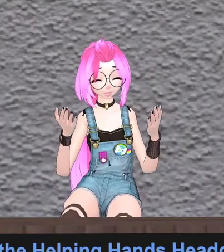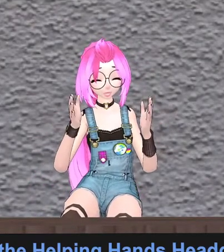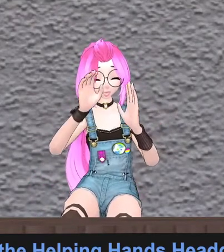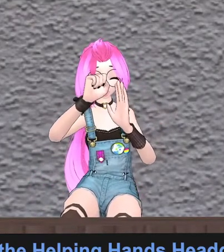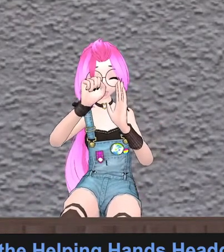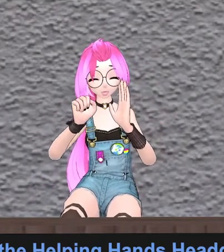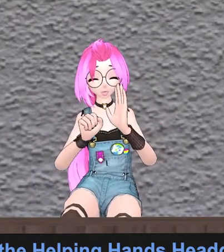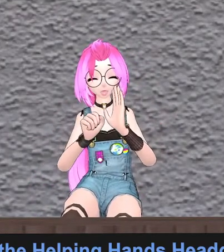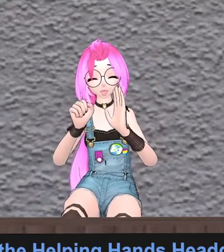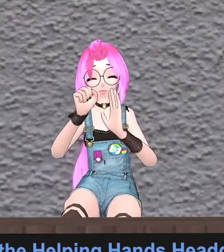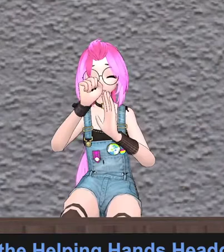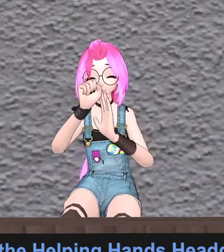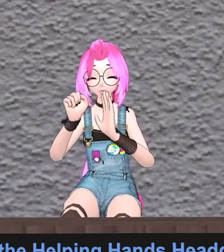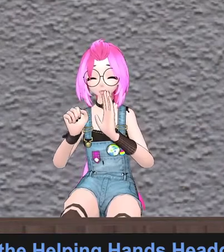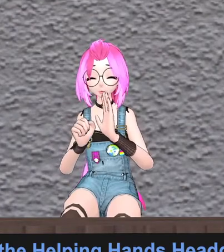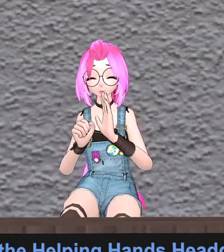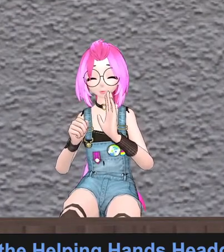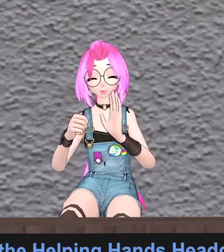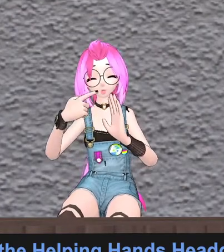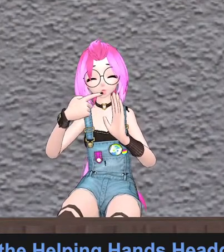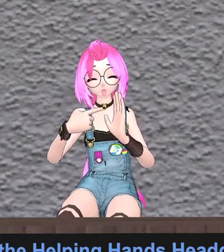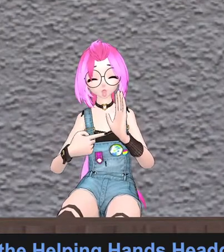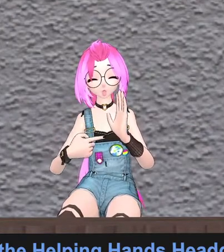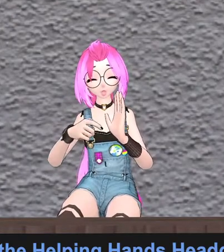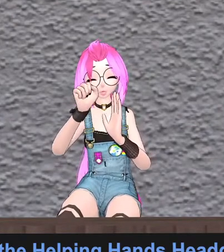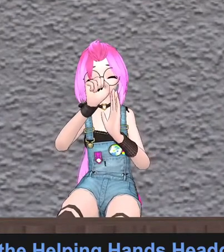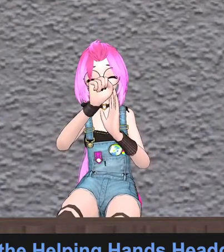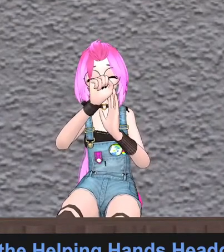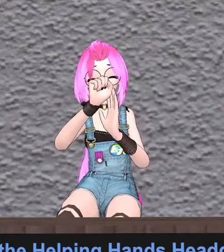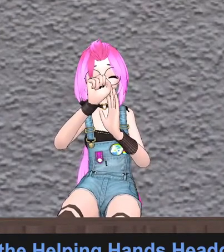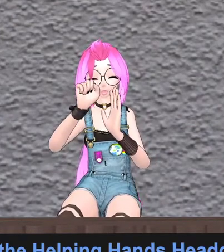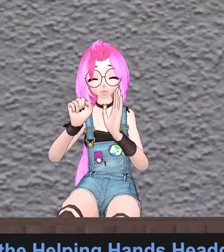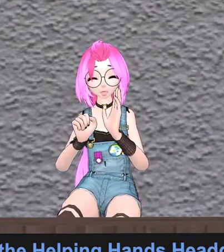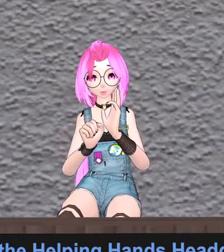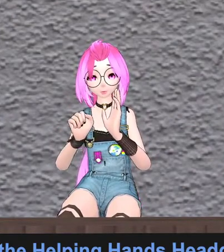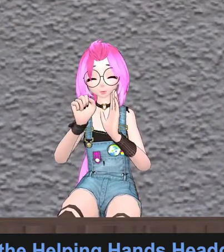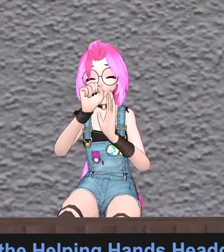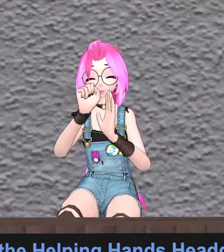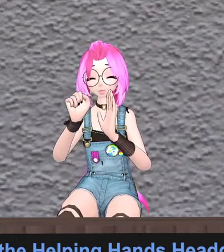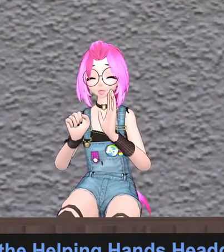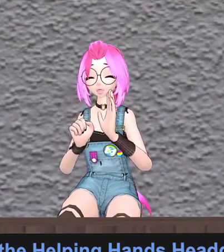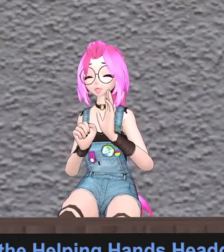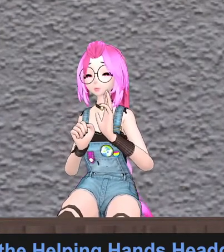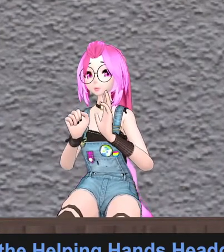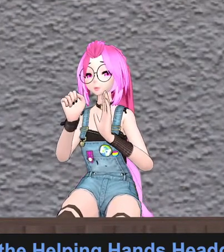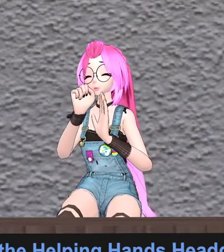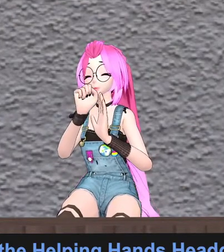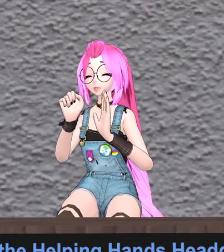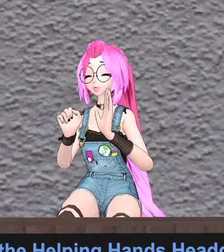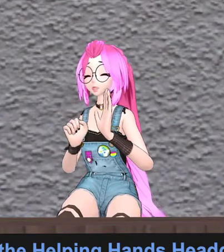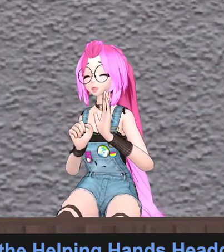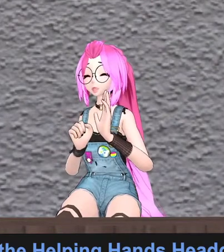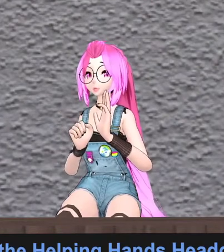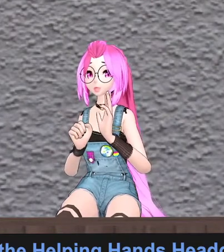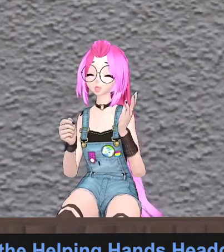what state? This is how you sign state. You have an open hand, S hand. State. State.